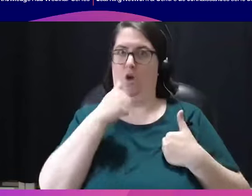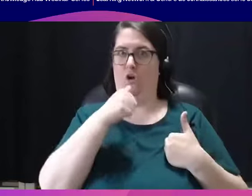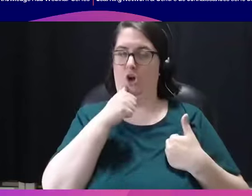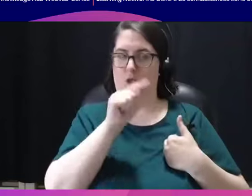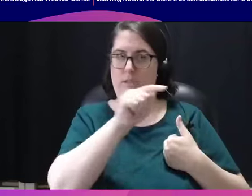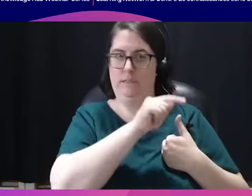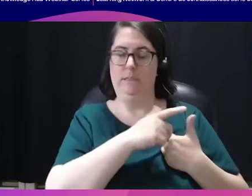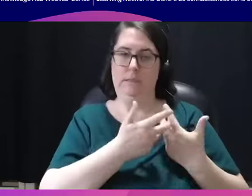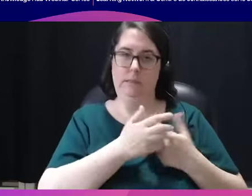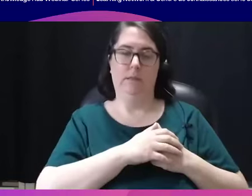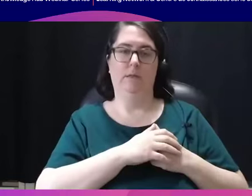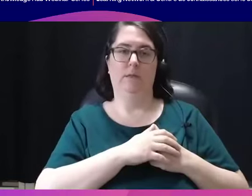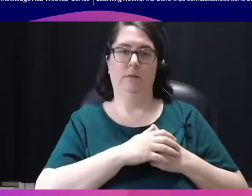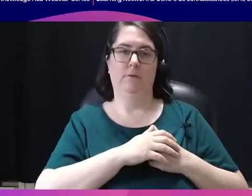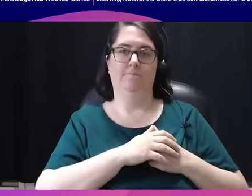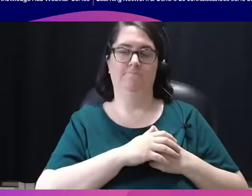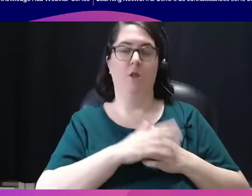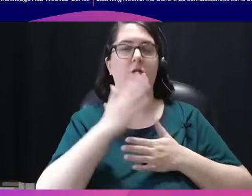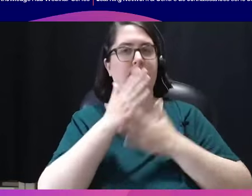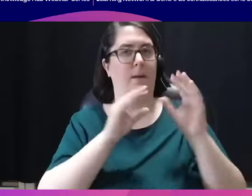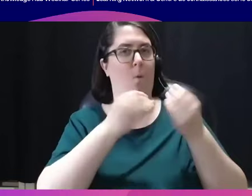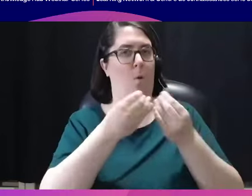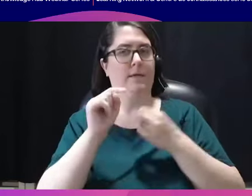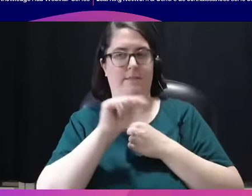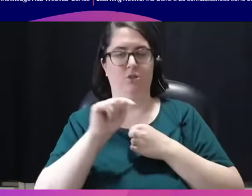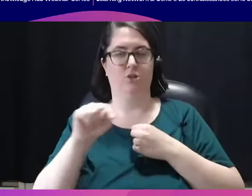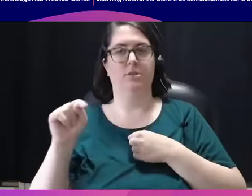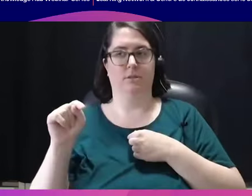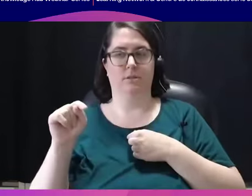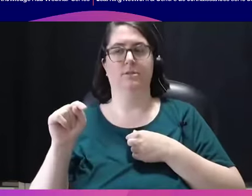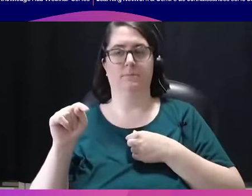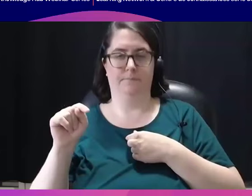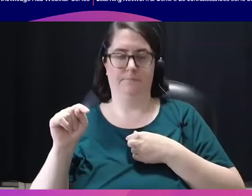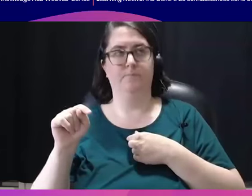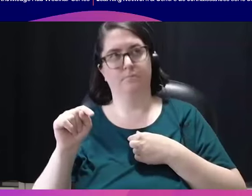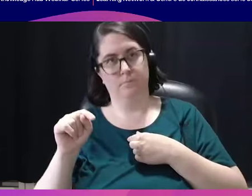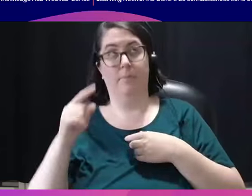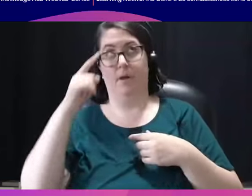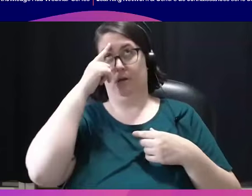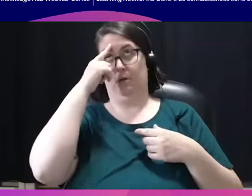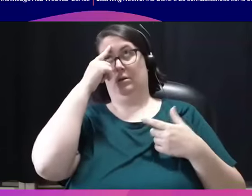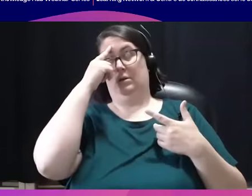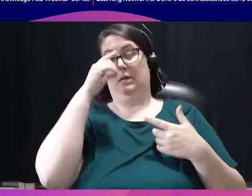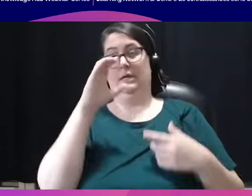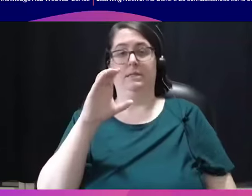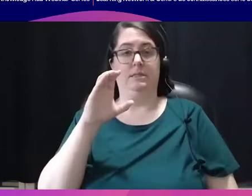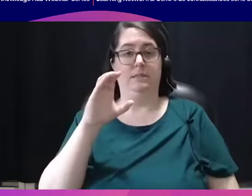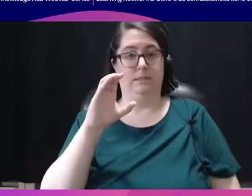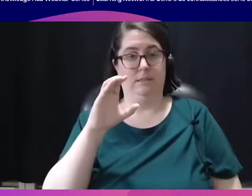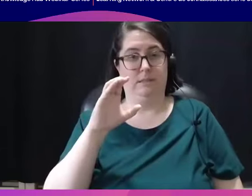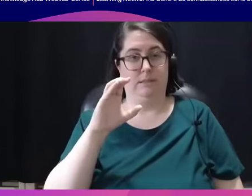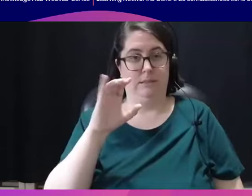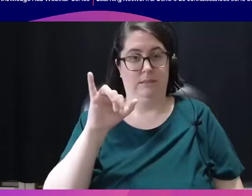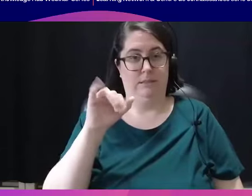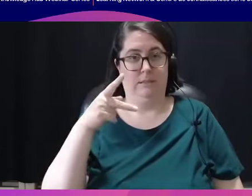classroom. There are a couple of organizations working in this sphere, but off the top of my head, Civics comes to mind.